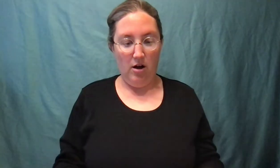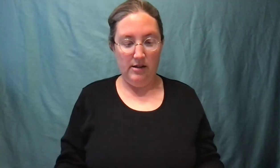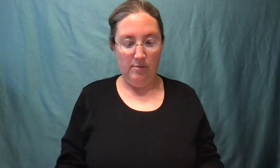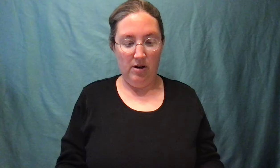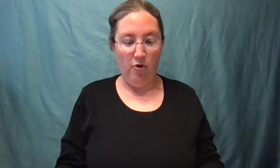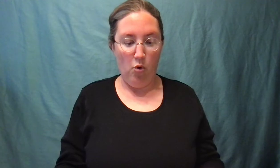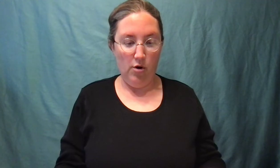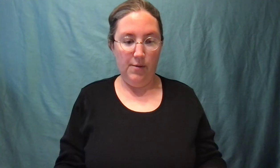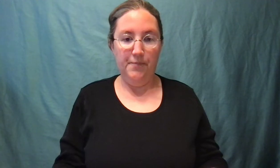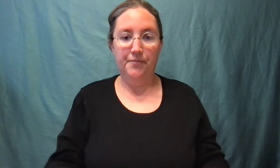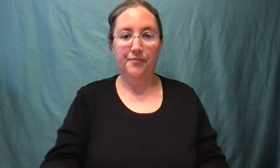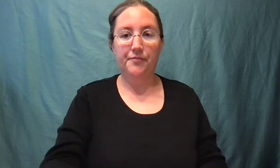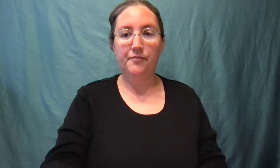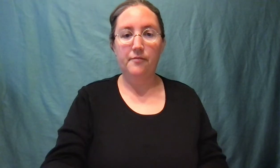concept of or.